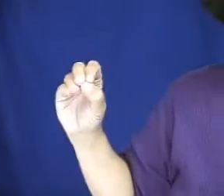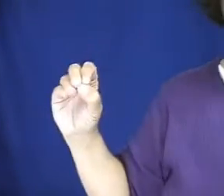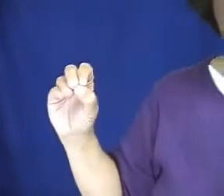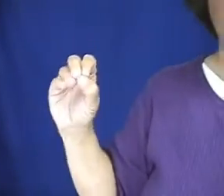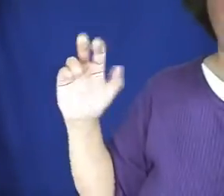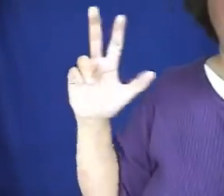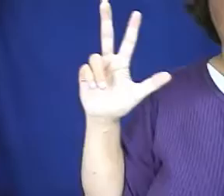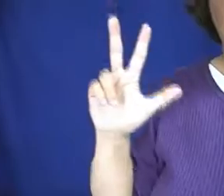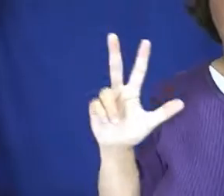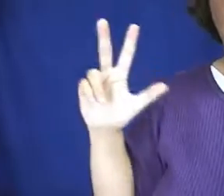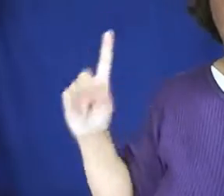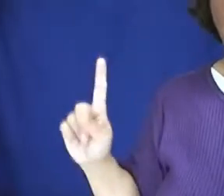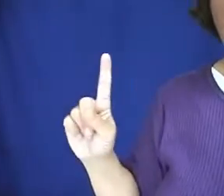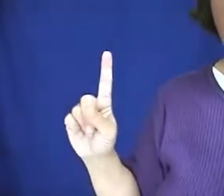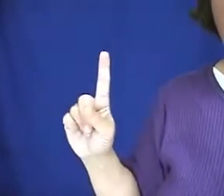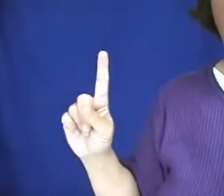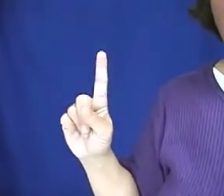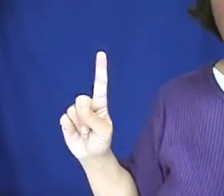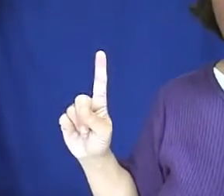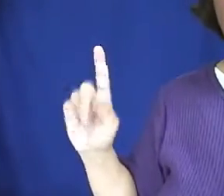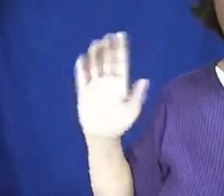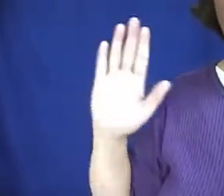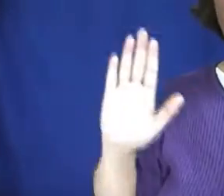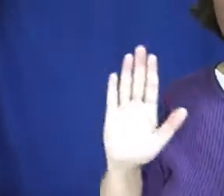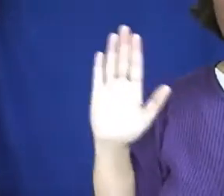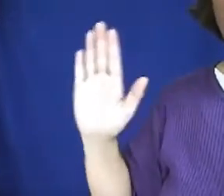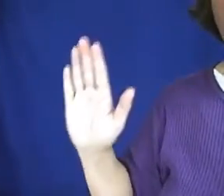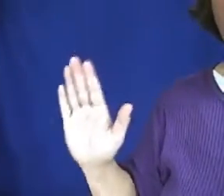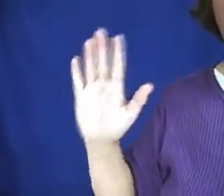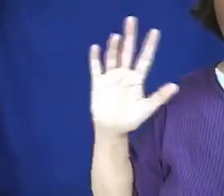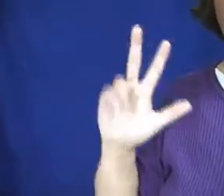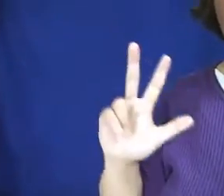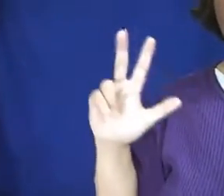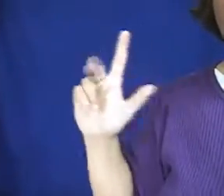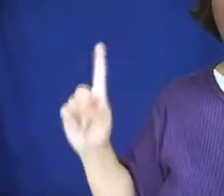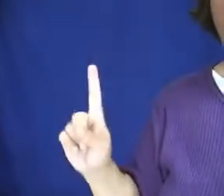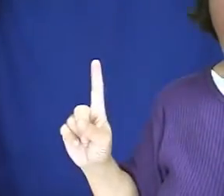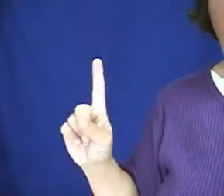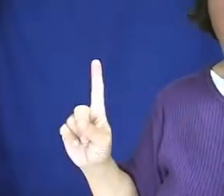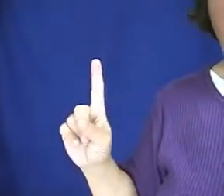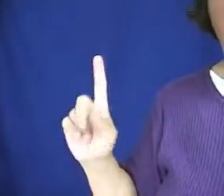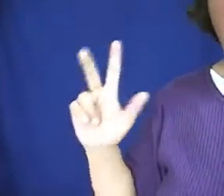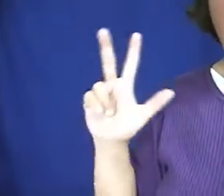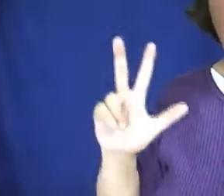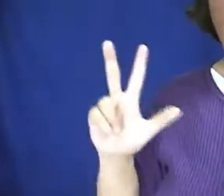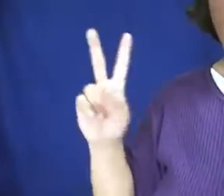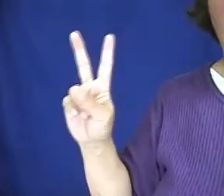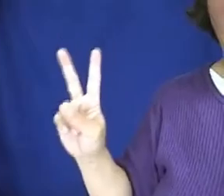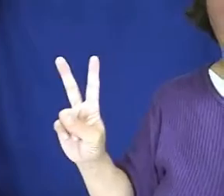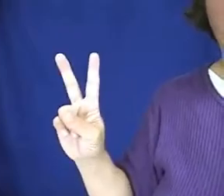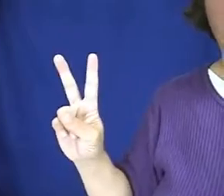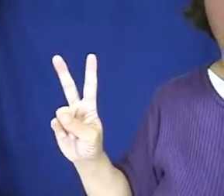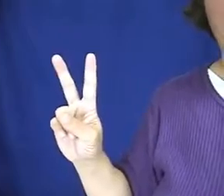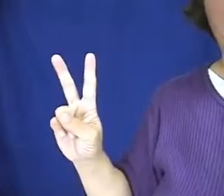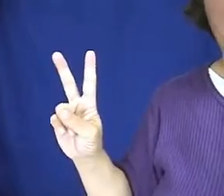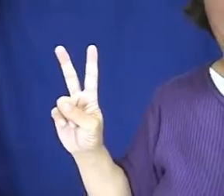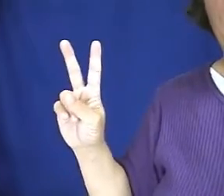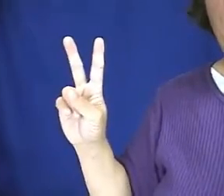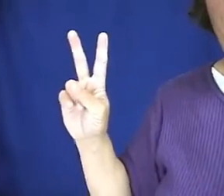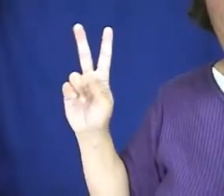30. 31, a normal number. Here, here. 31. 32. Do you remember the